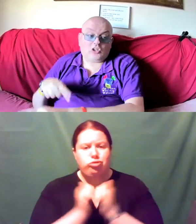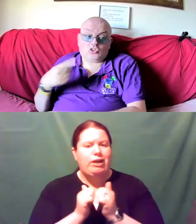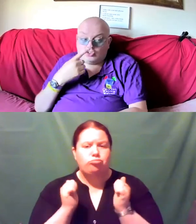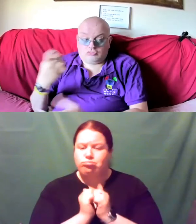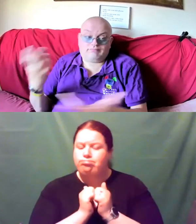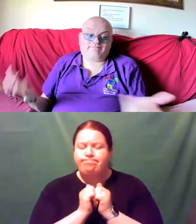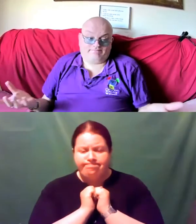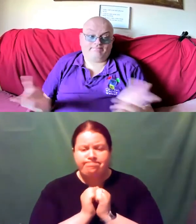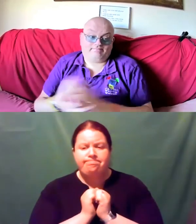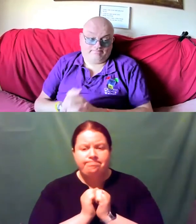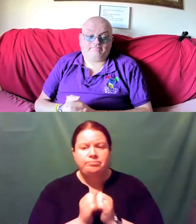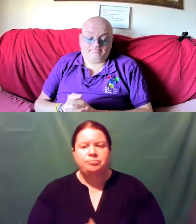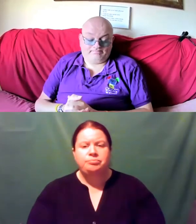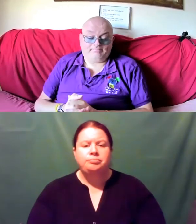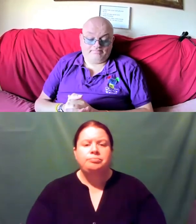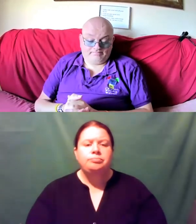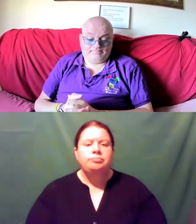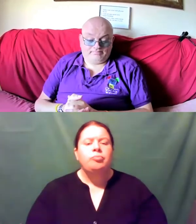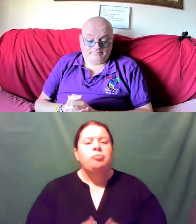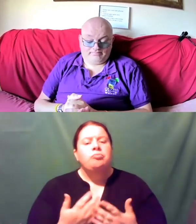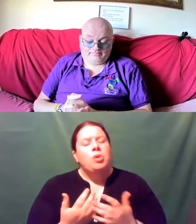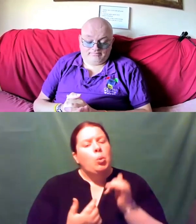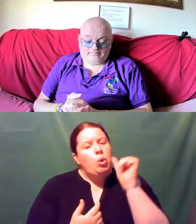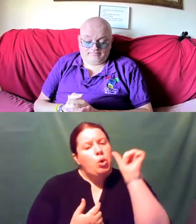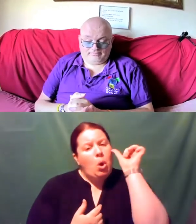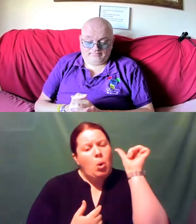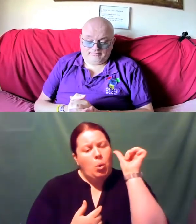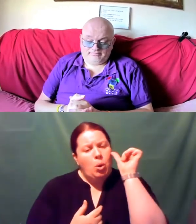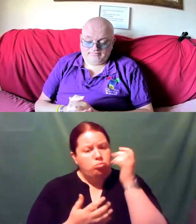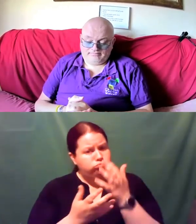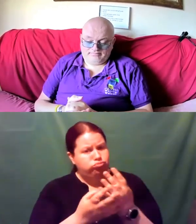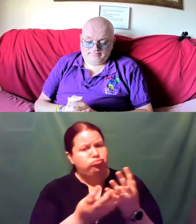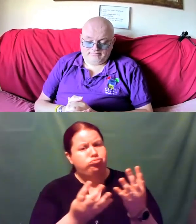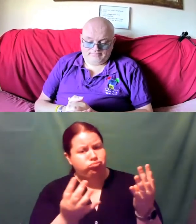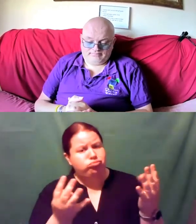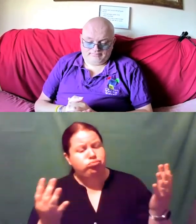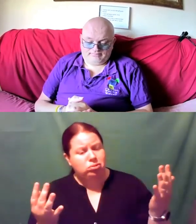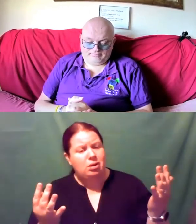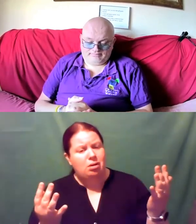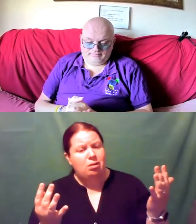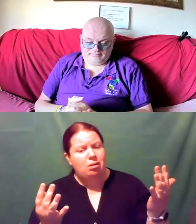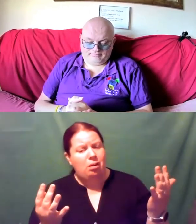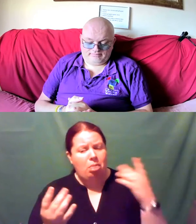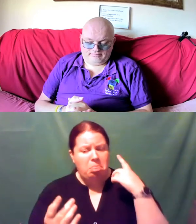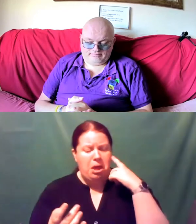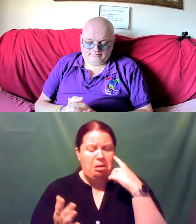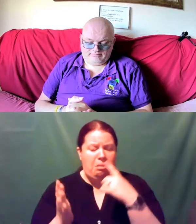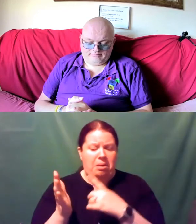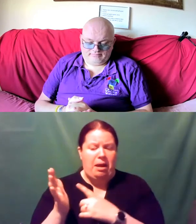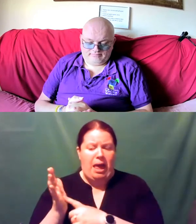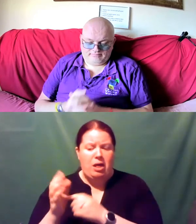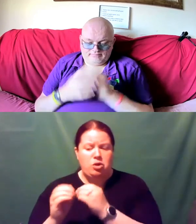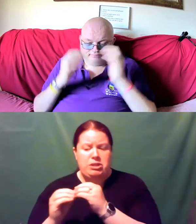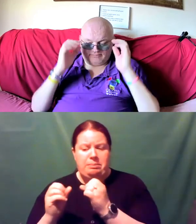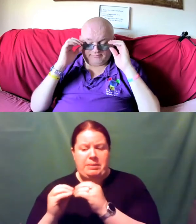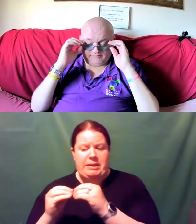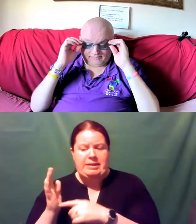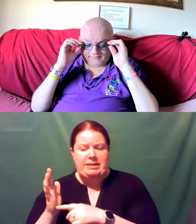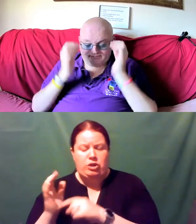agree with that. So we know that kind of there are lots of people who think that being LGBTQIA plus